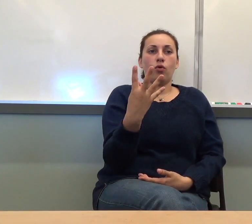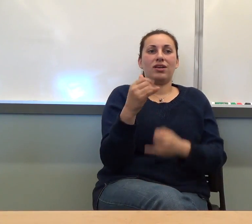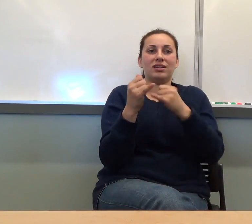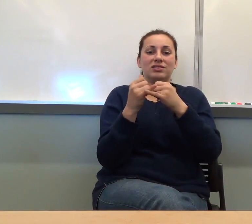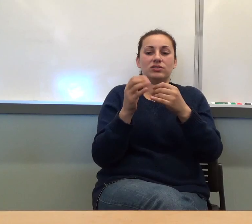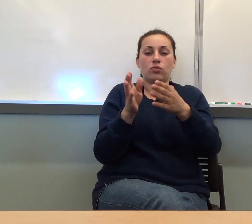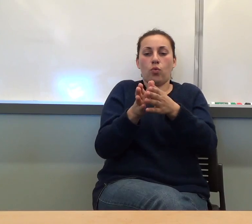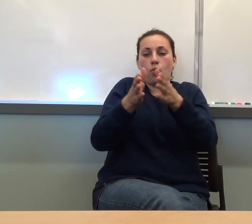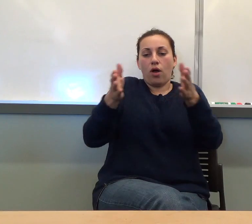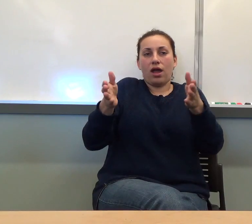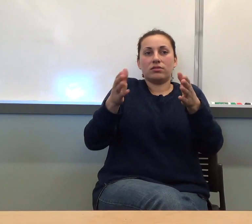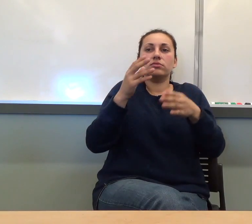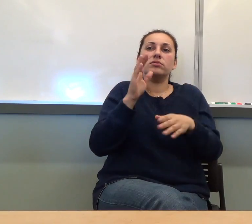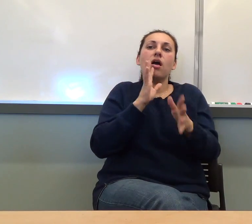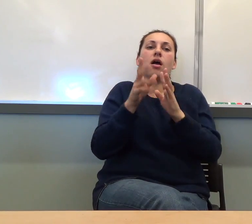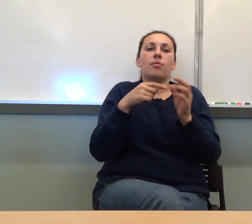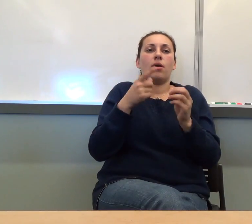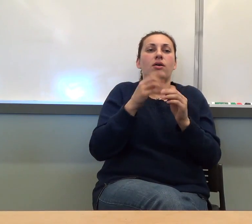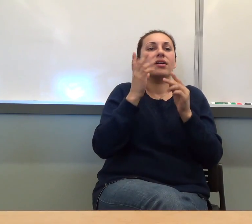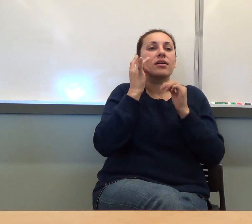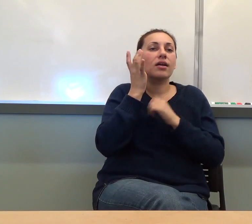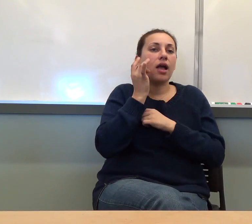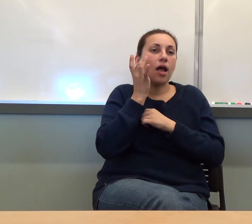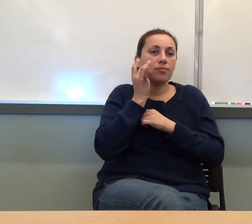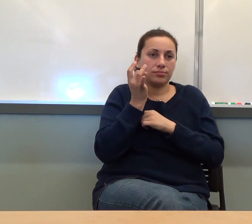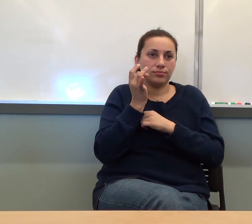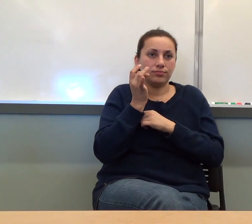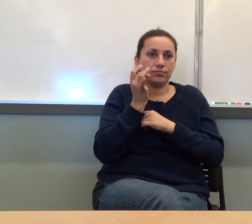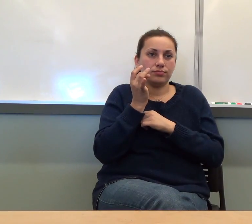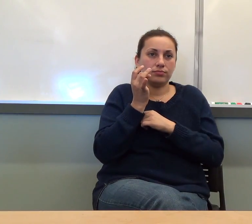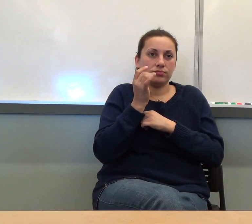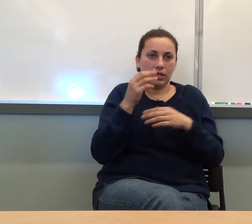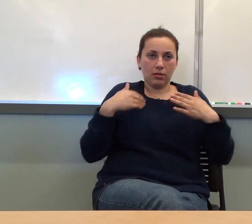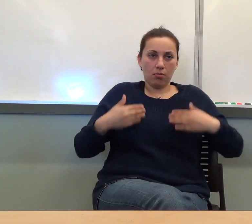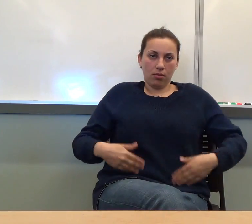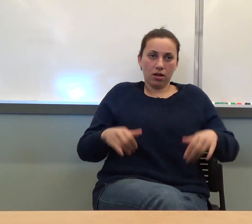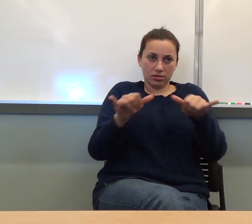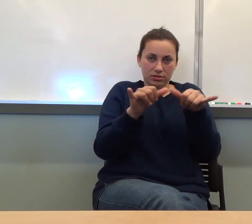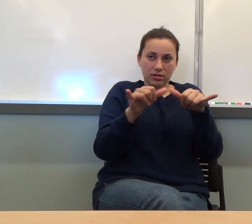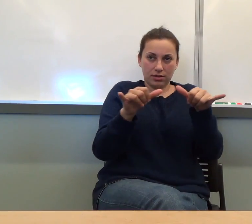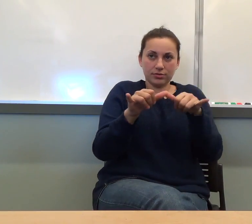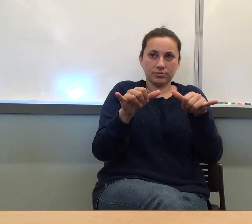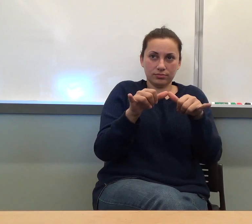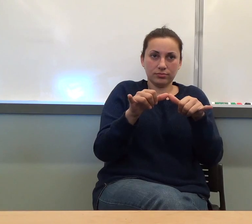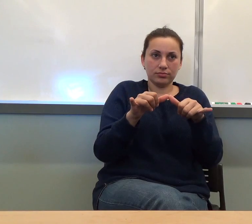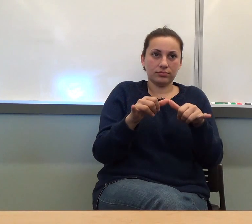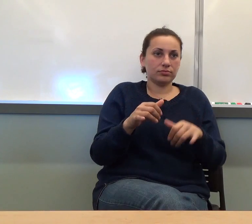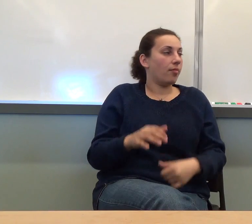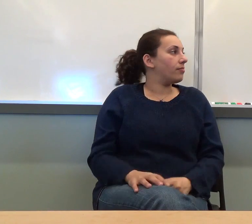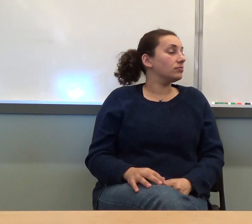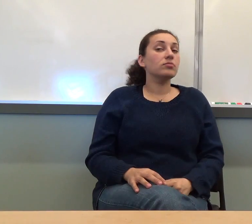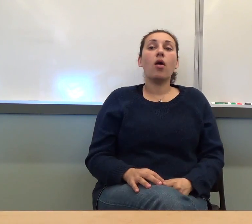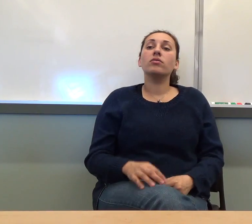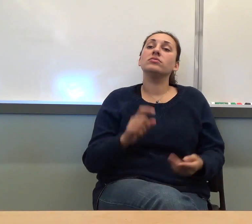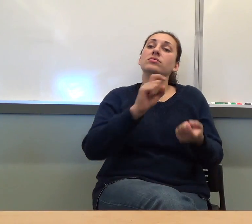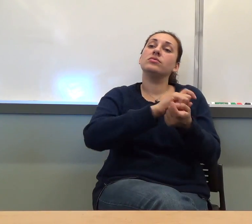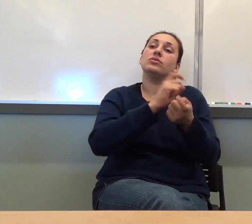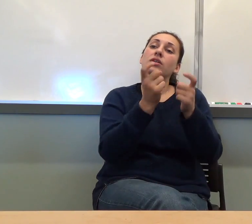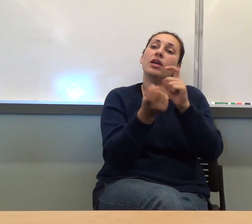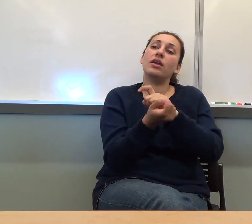It says express the ratio of the length to the width, and then rewrite the ratio as a ratio of whole numbers reduced to